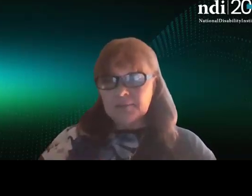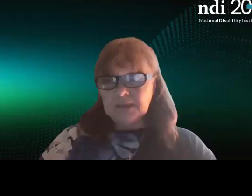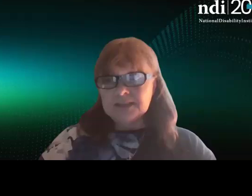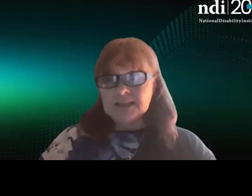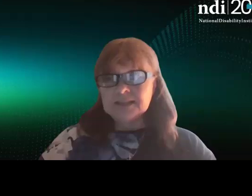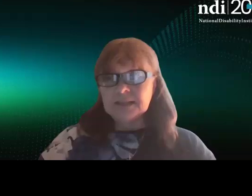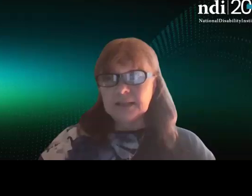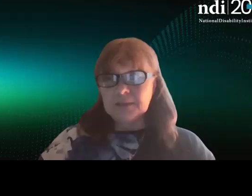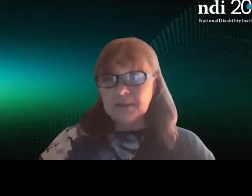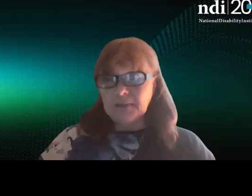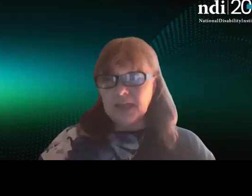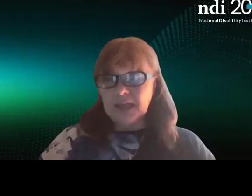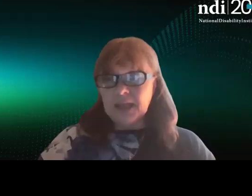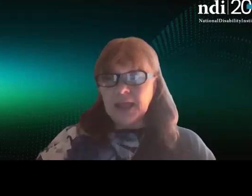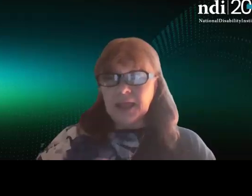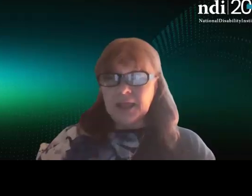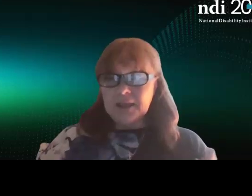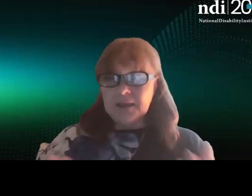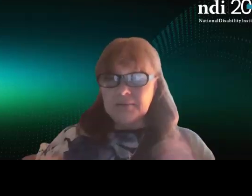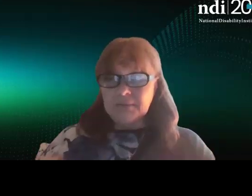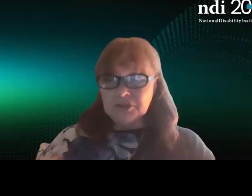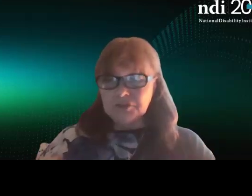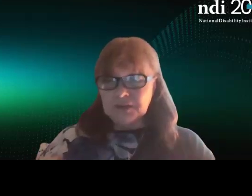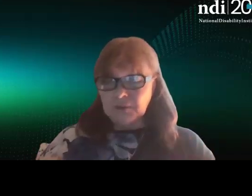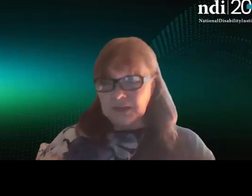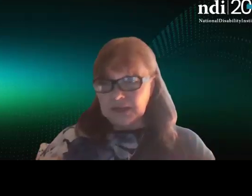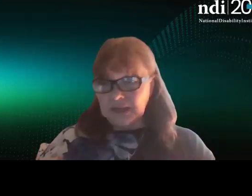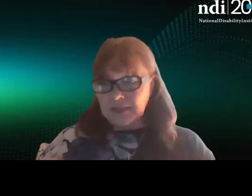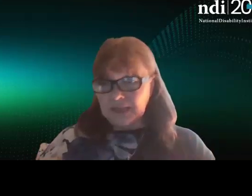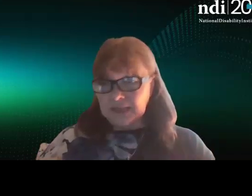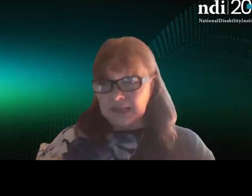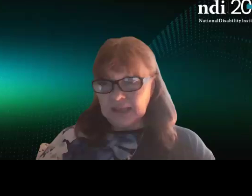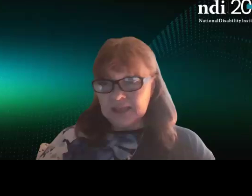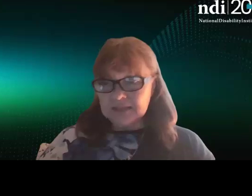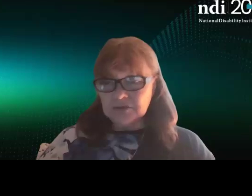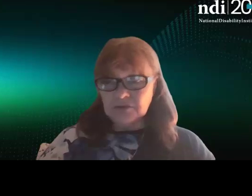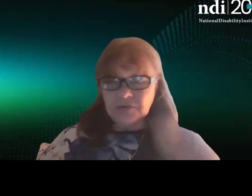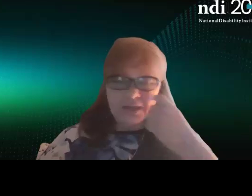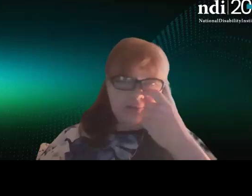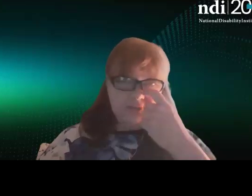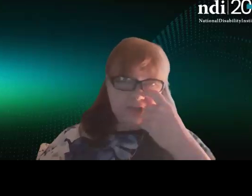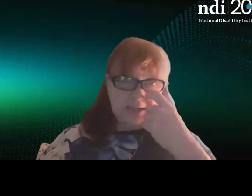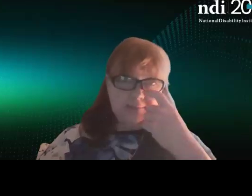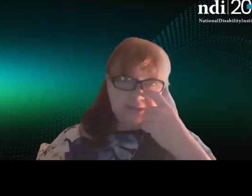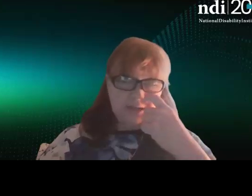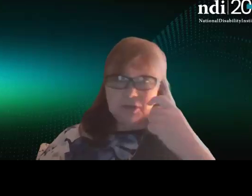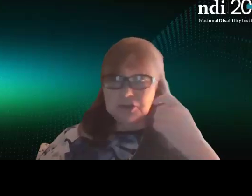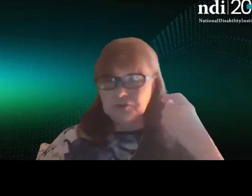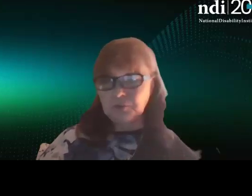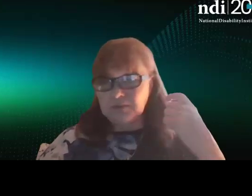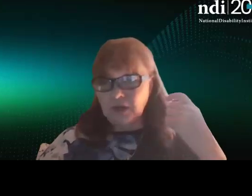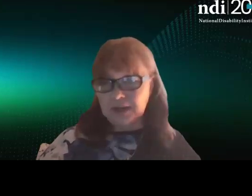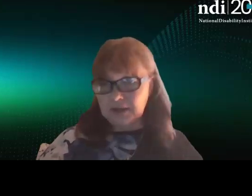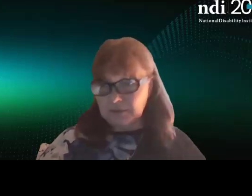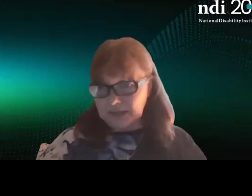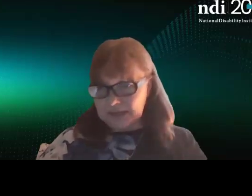help. Can you tell us a little bit about that and make sure that we can get that link into the chat? And I'm